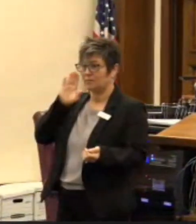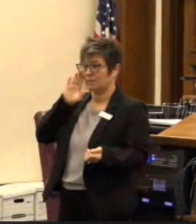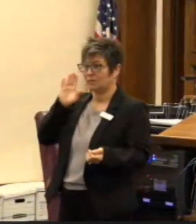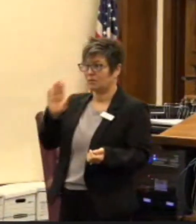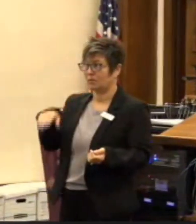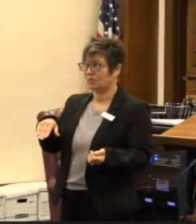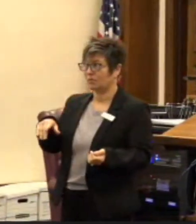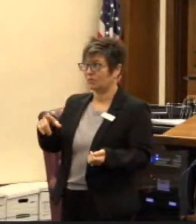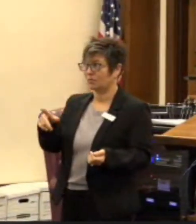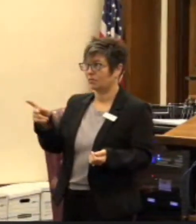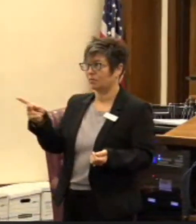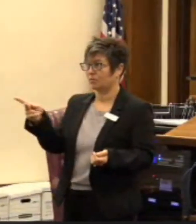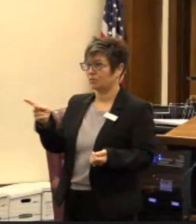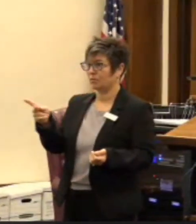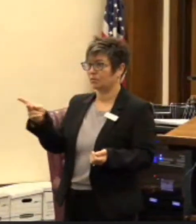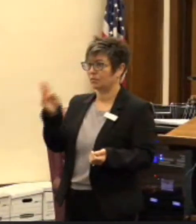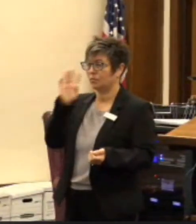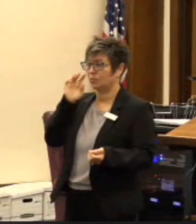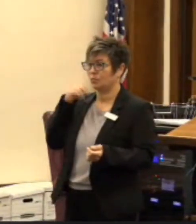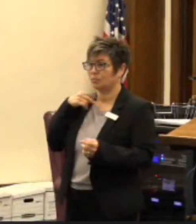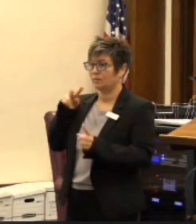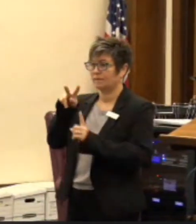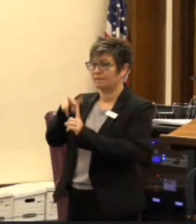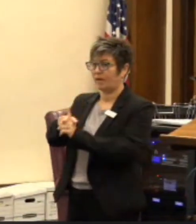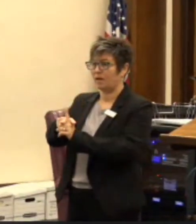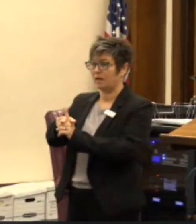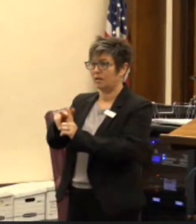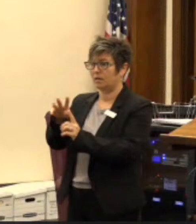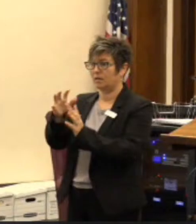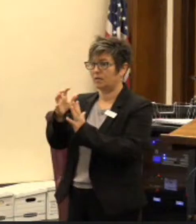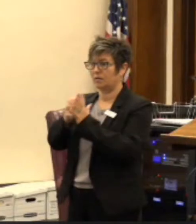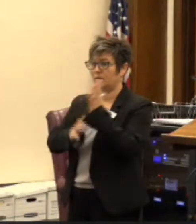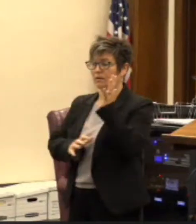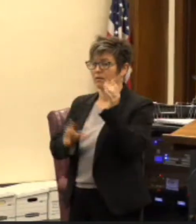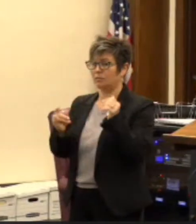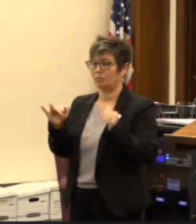to file a brief on this, and